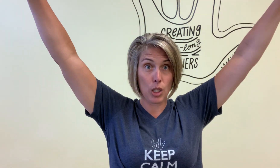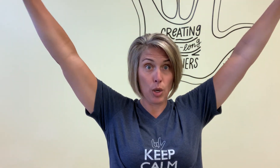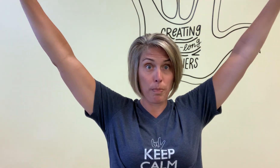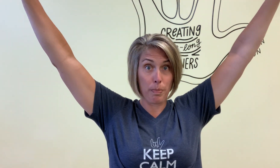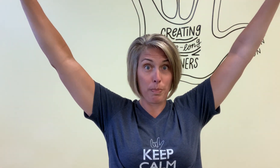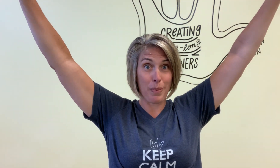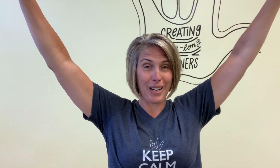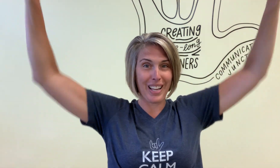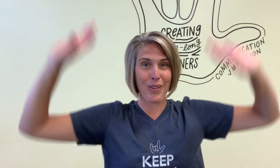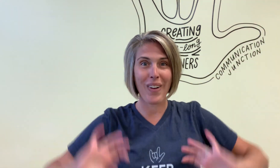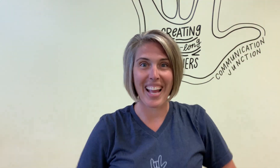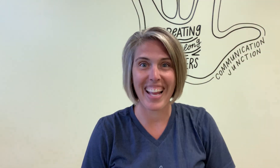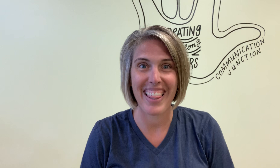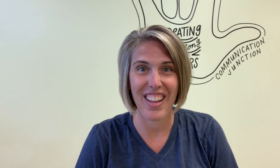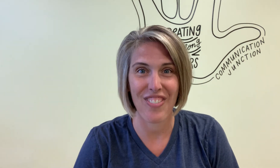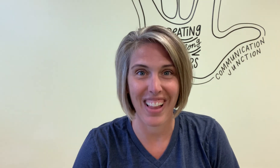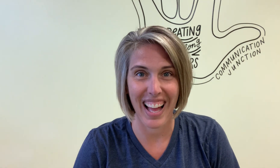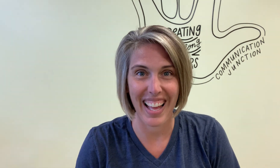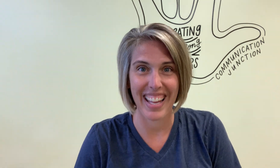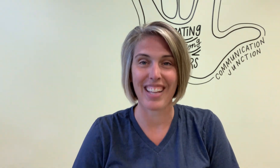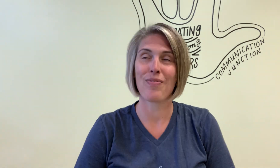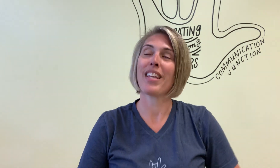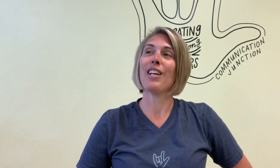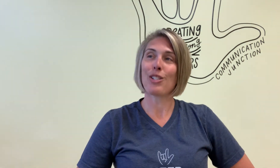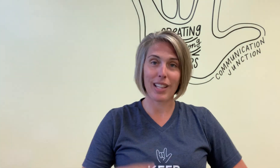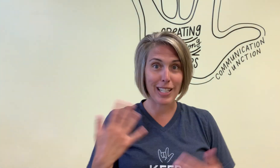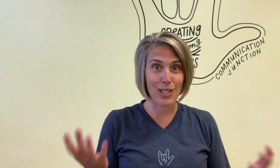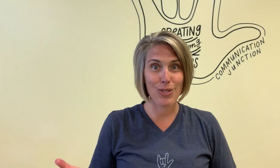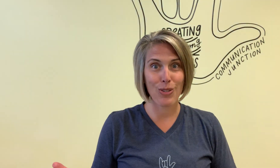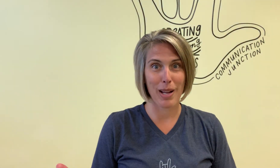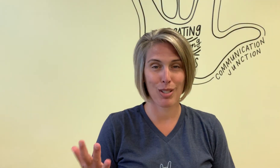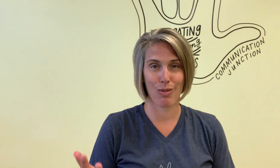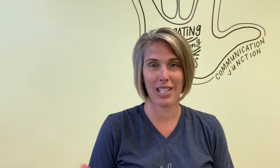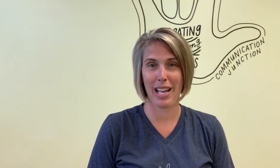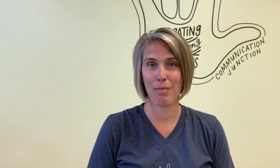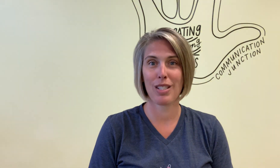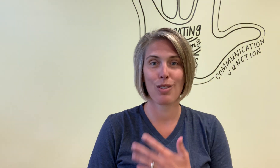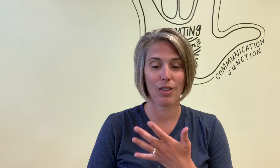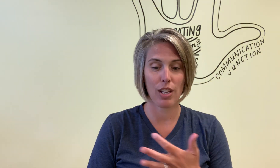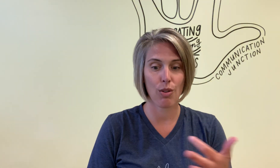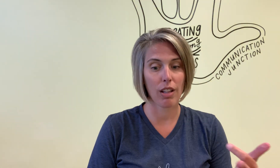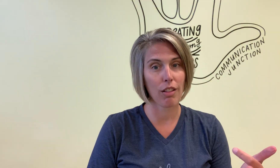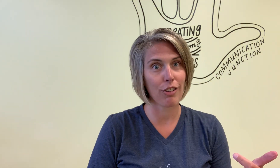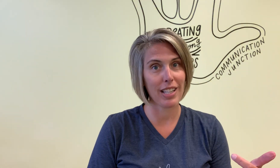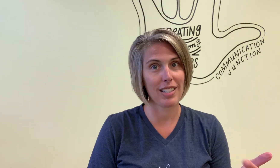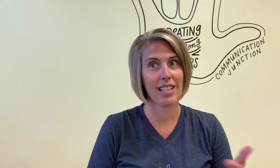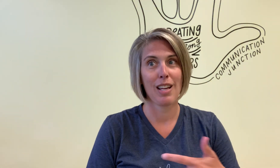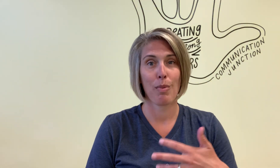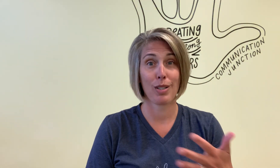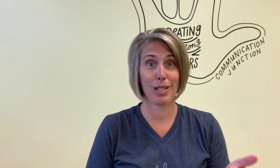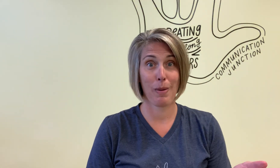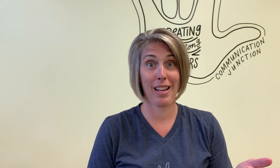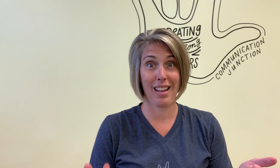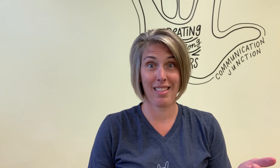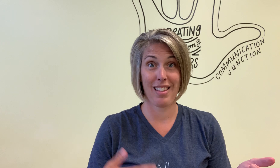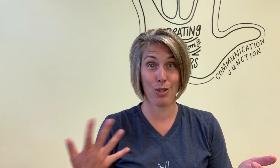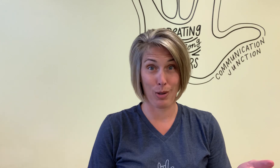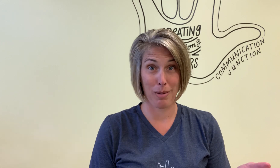Bzzz, and away they fly. So I like to do rhymes 3 times so that you can learn it, participate, and then join